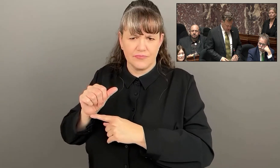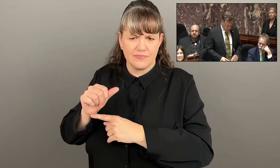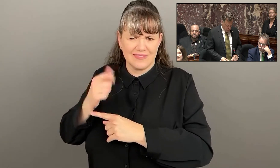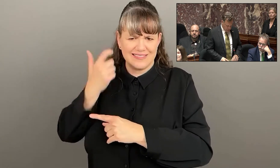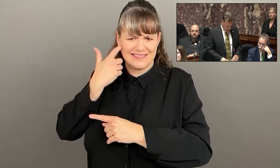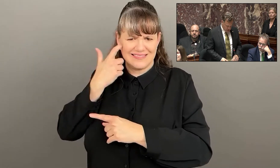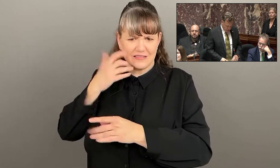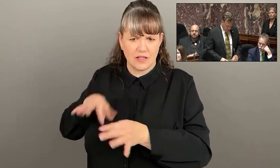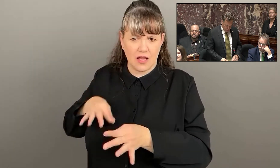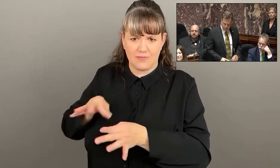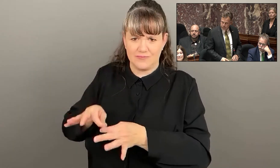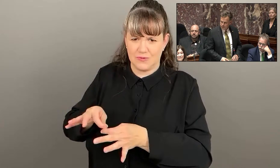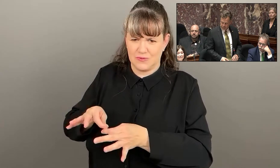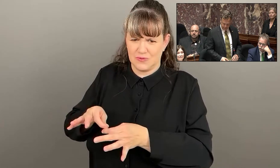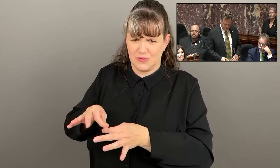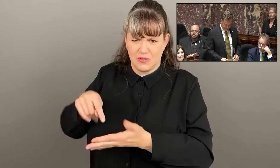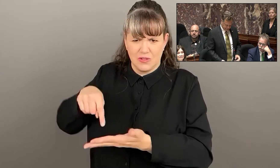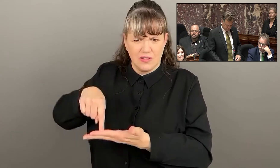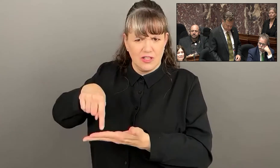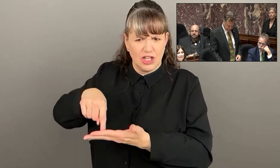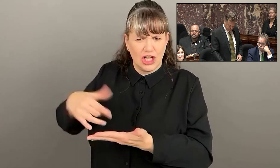House.